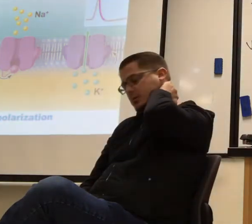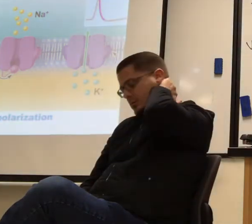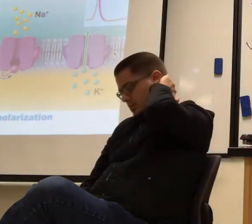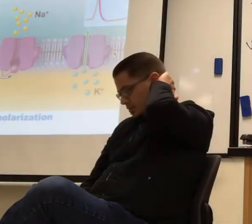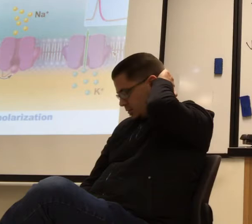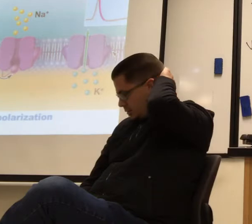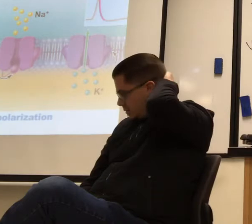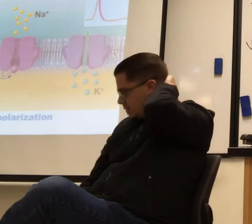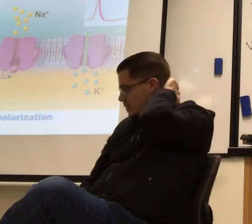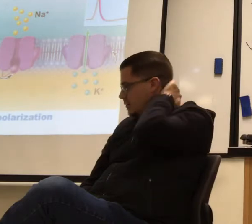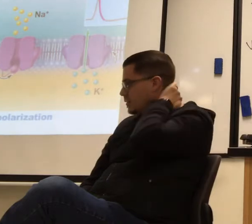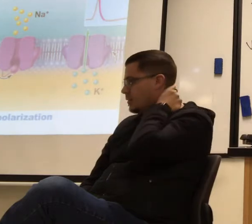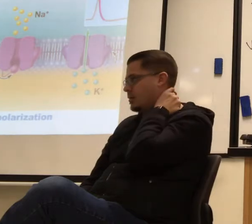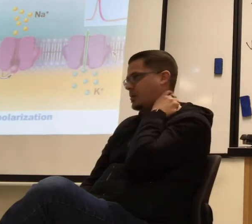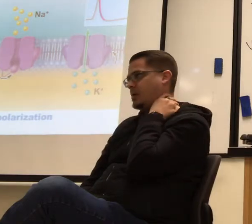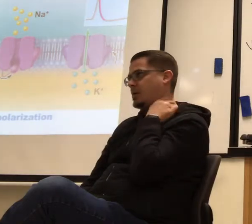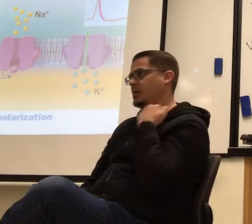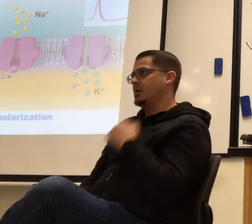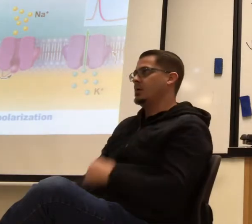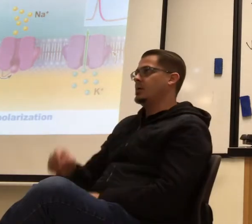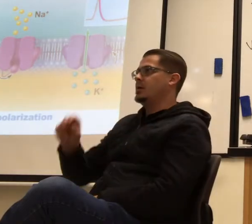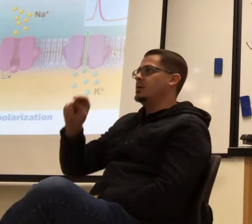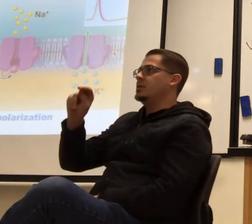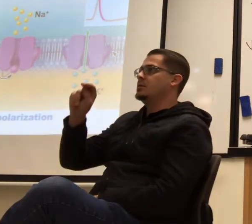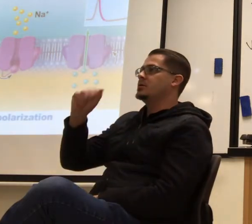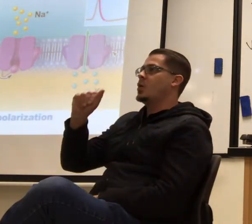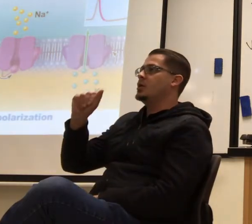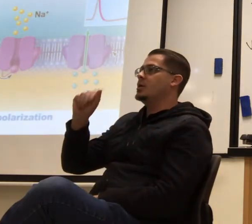sodium channels inactivate.